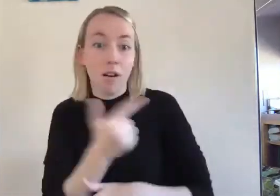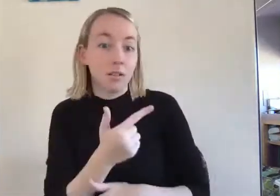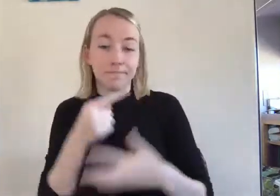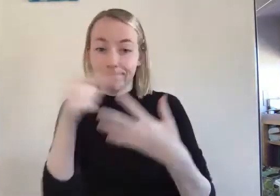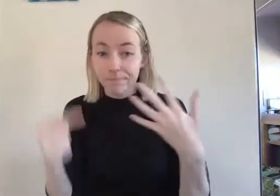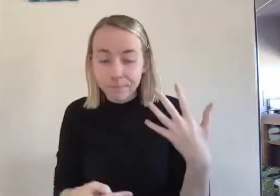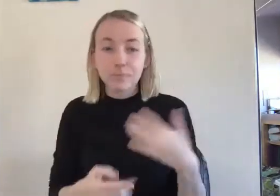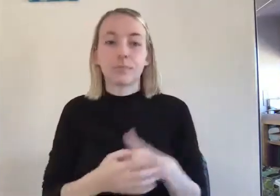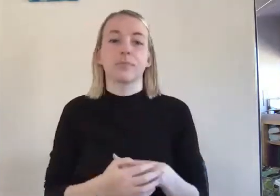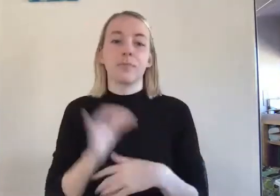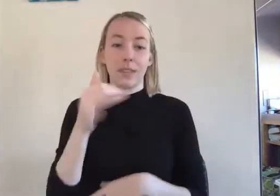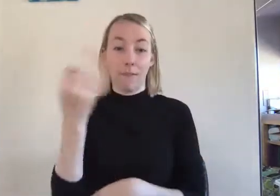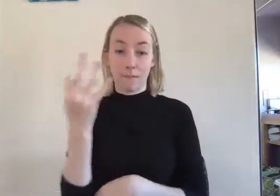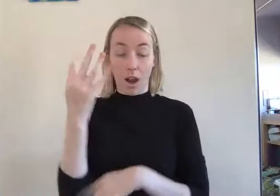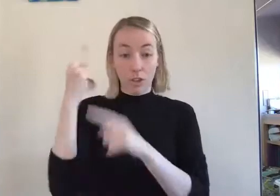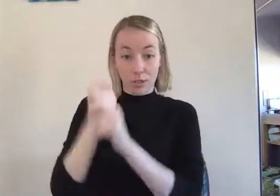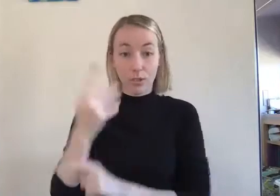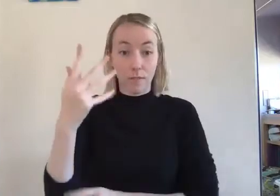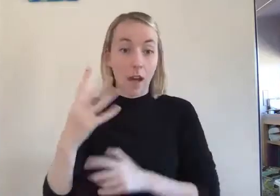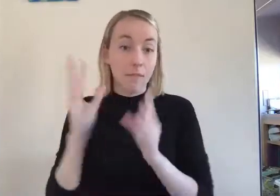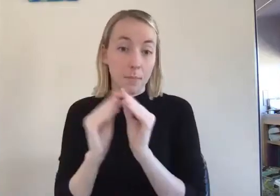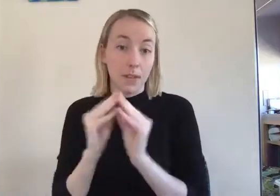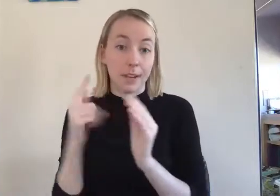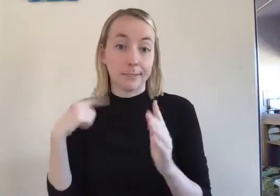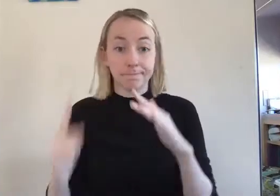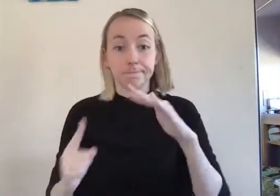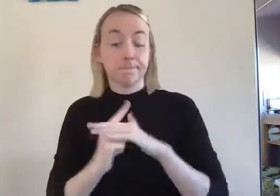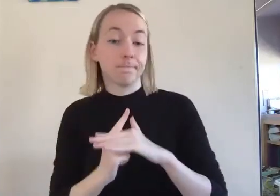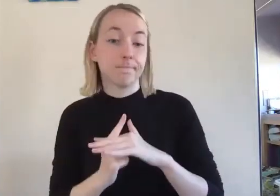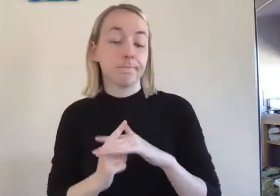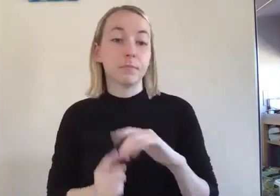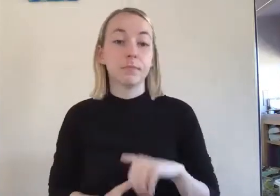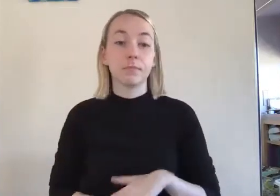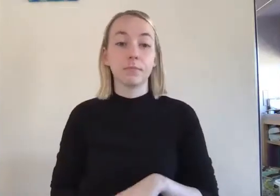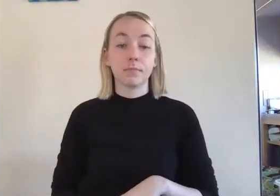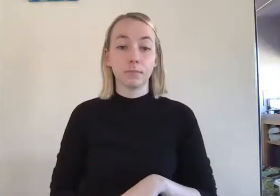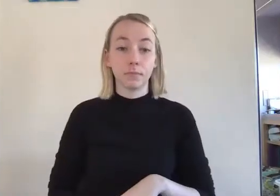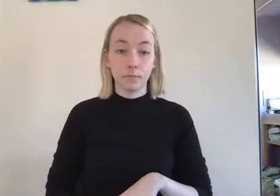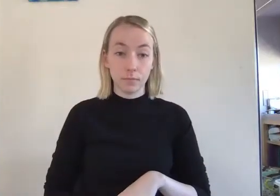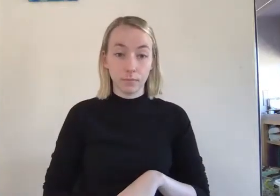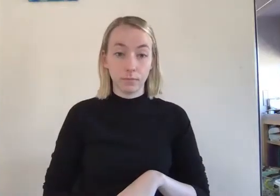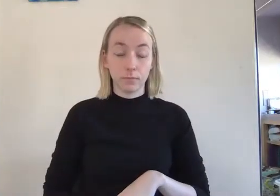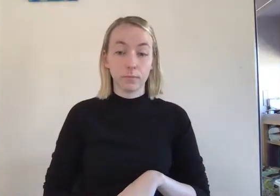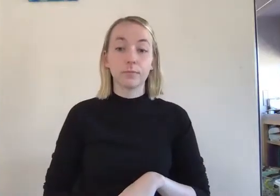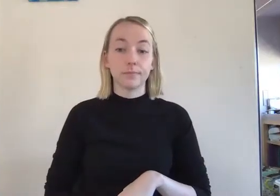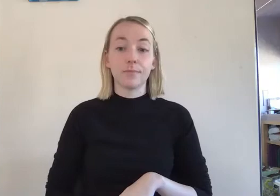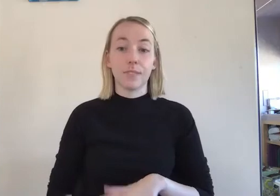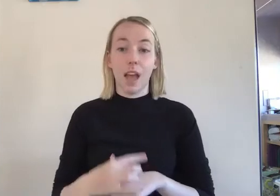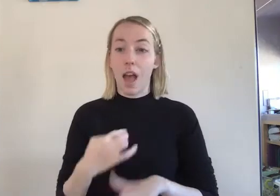came into that Friday Tradition 5 meeting here, and I was